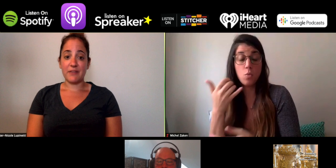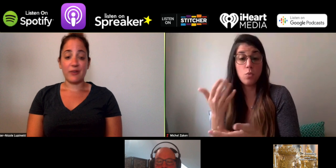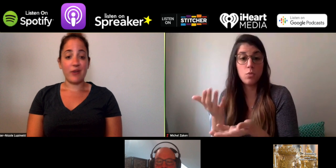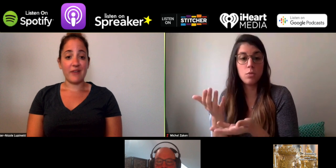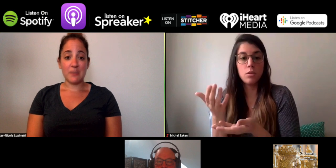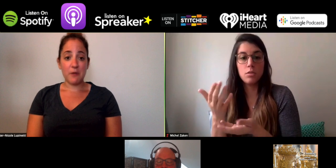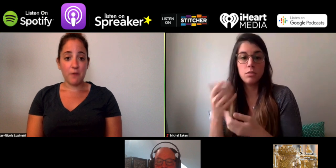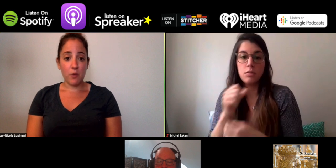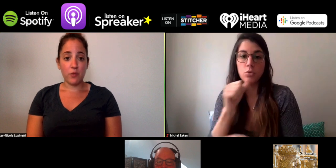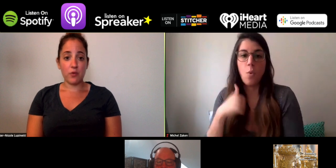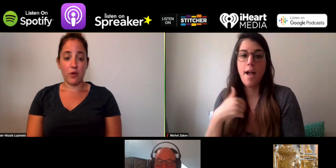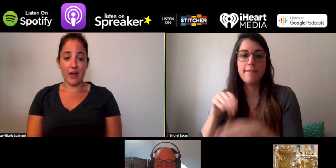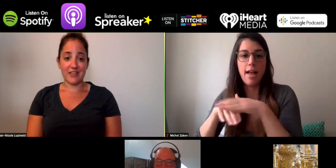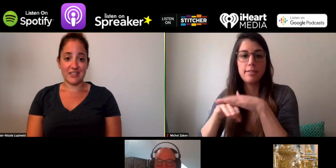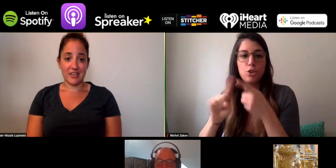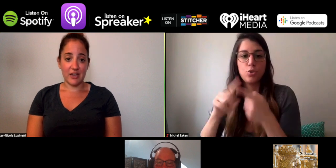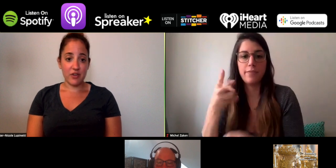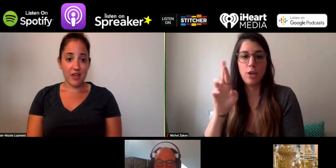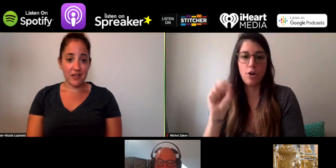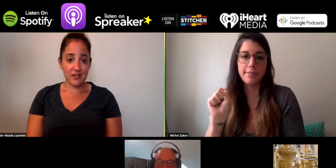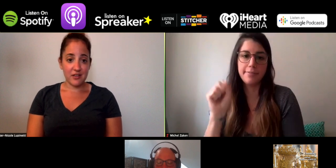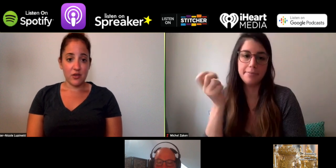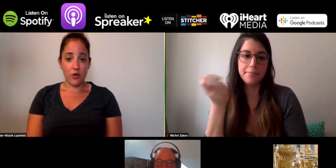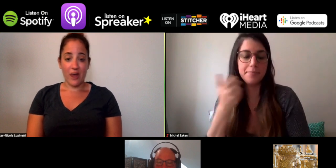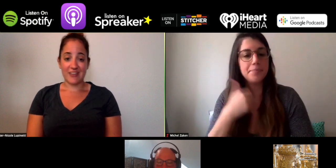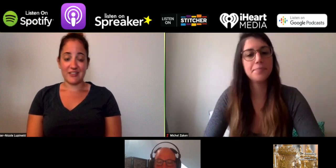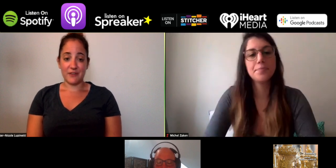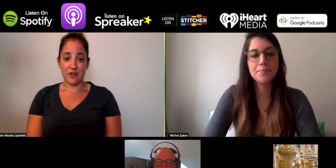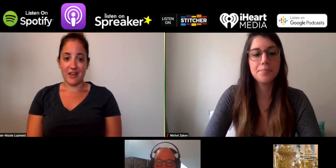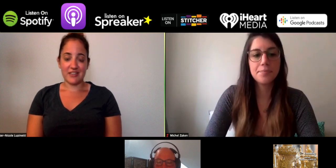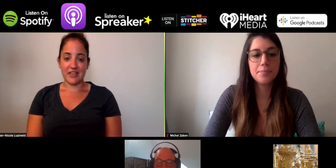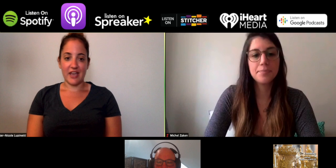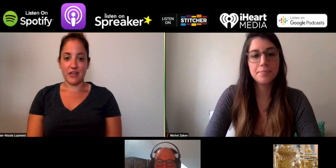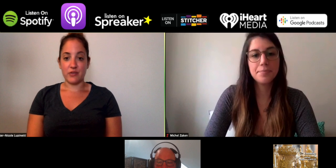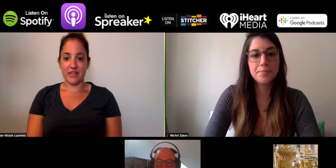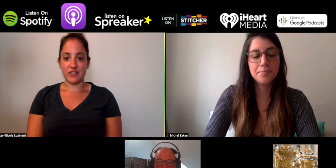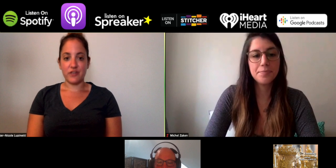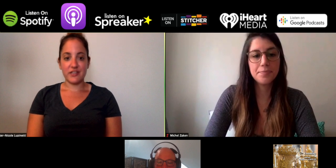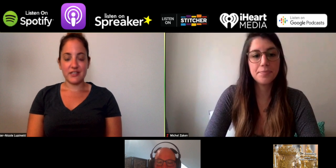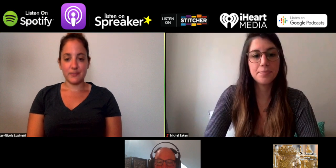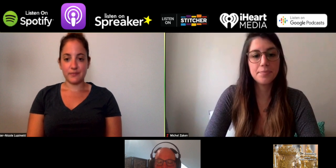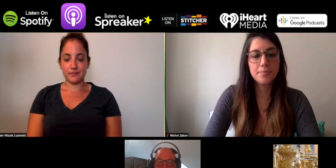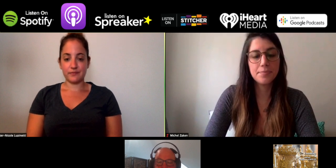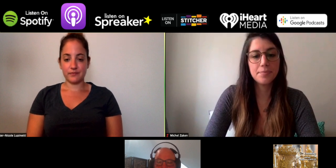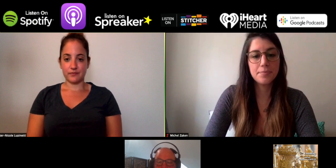because if they don't have a smartphone or access to internet or access to VRS, they can't use that